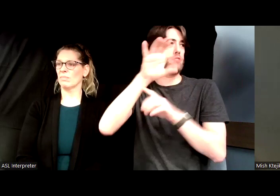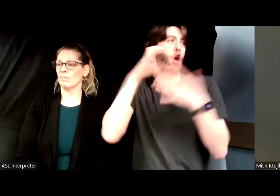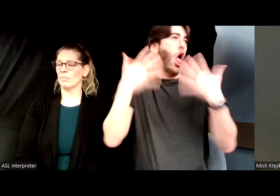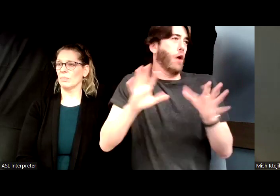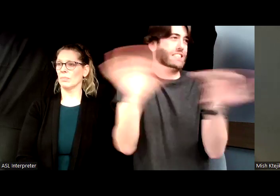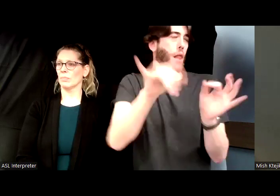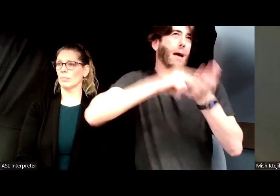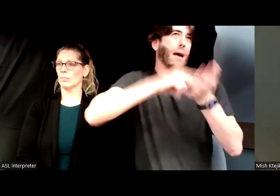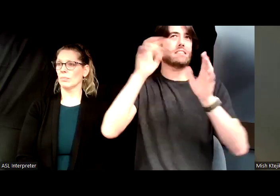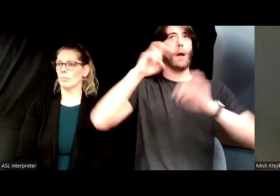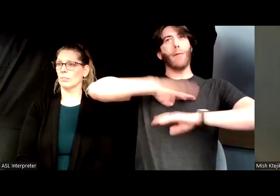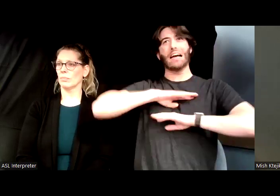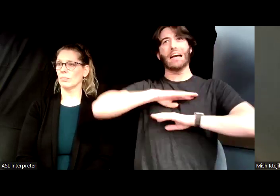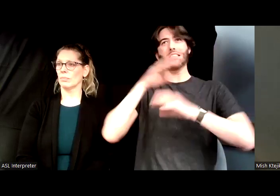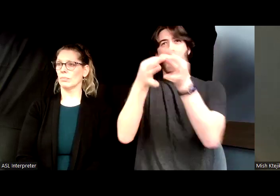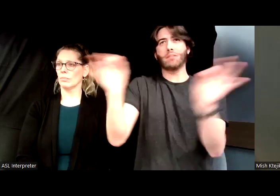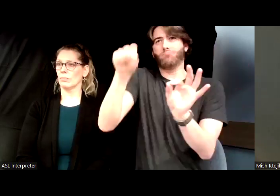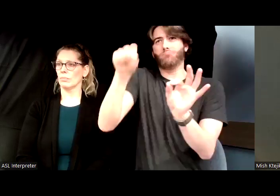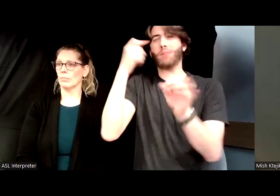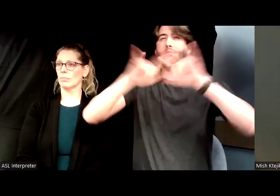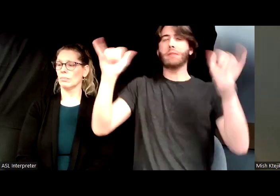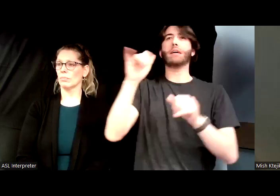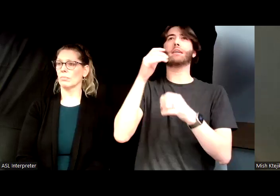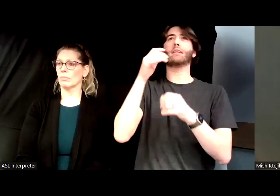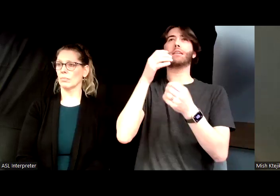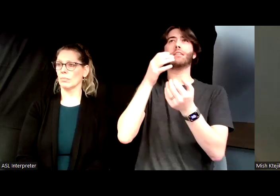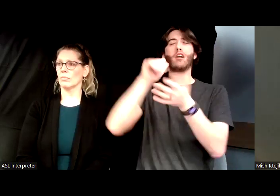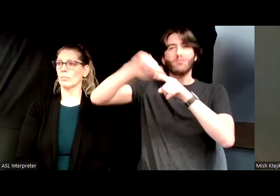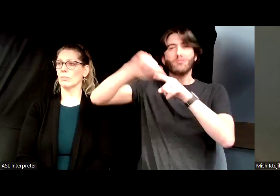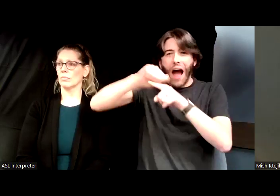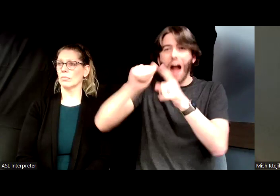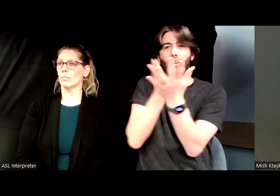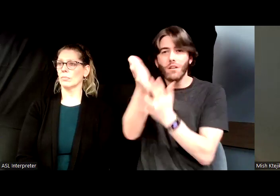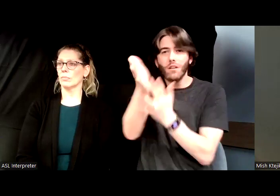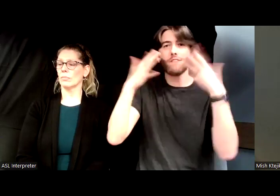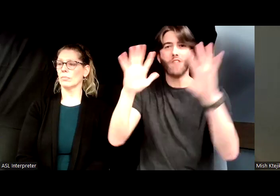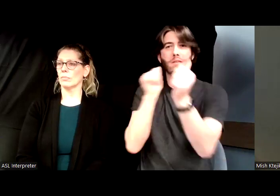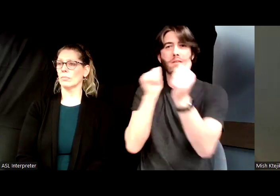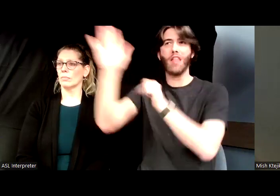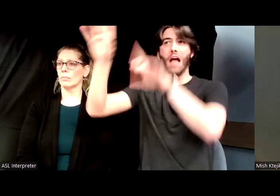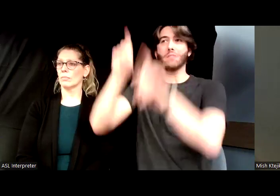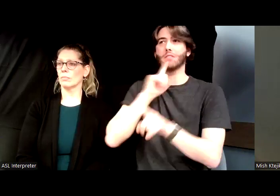follow CPCs, so that's taken care of as a blanket statement.